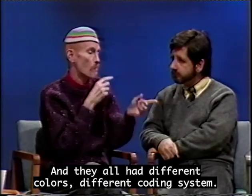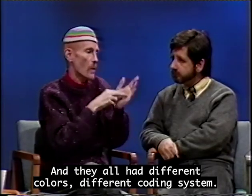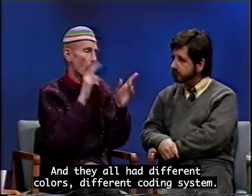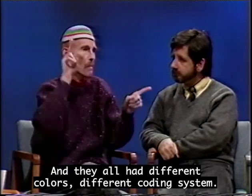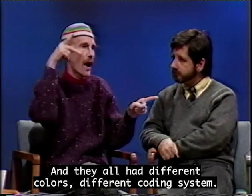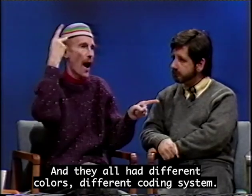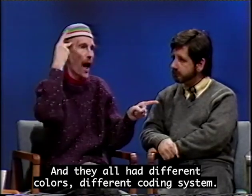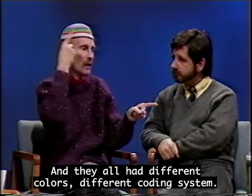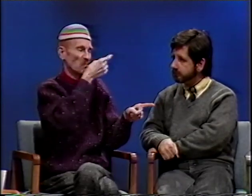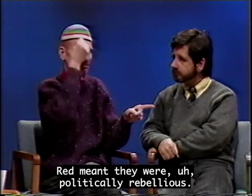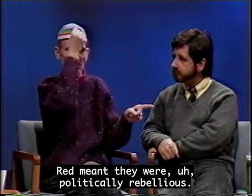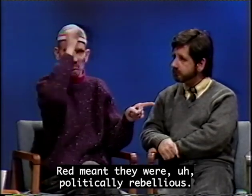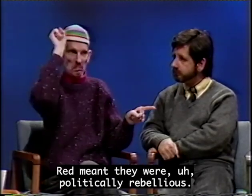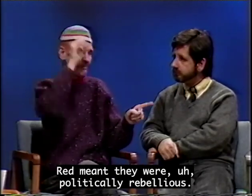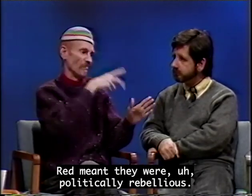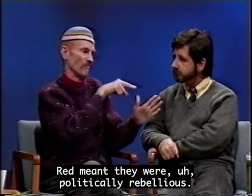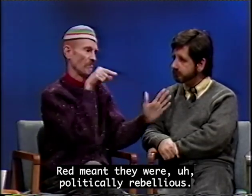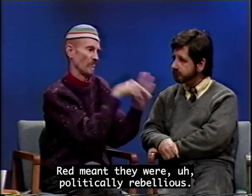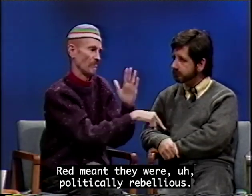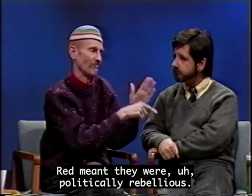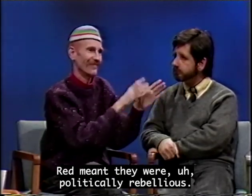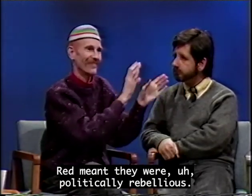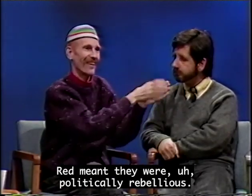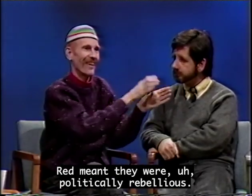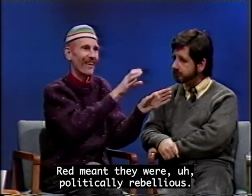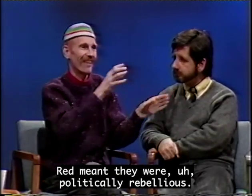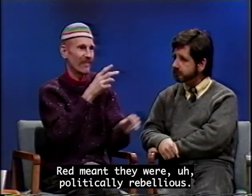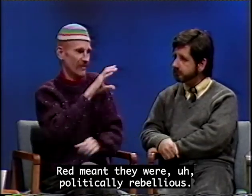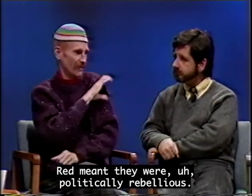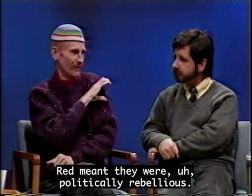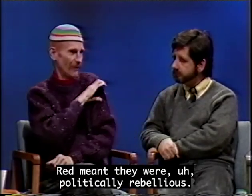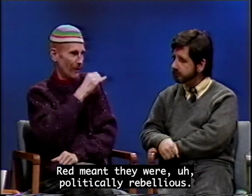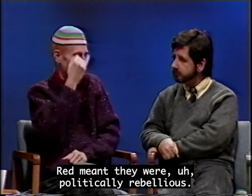coding system. Red meant they were politically rebellious.